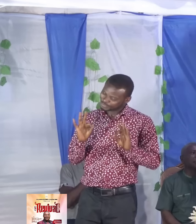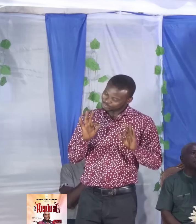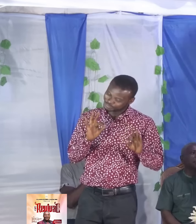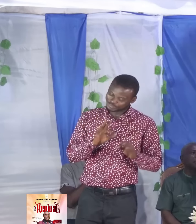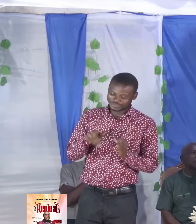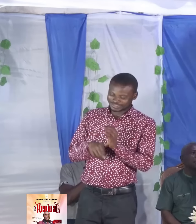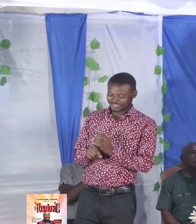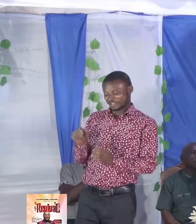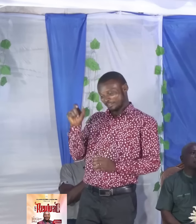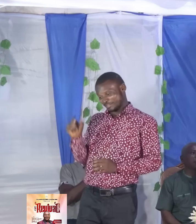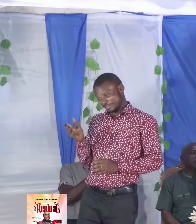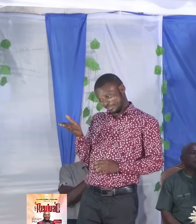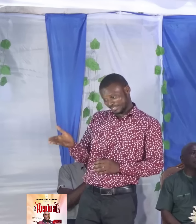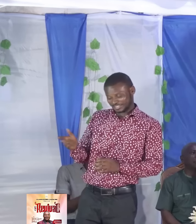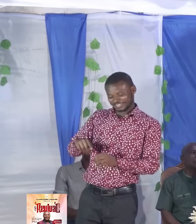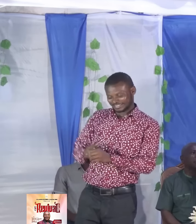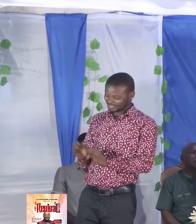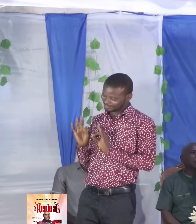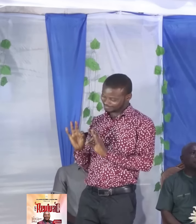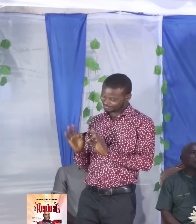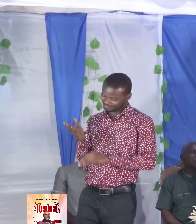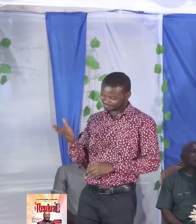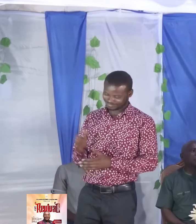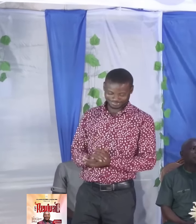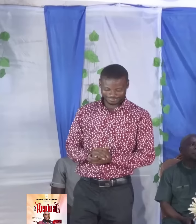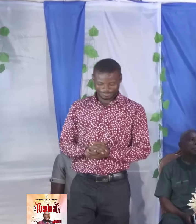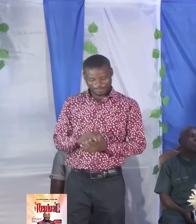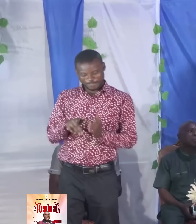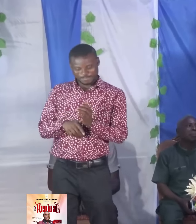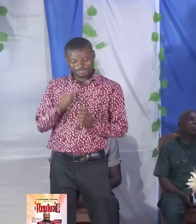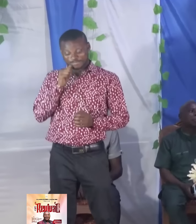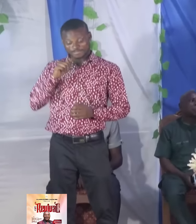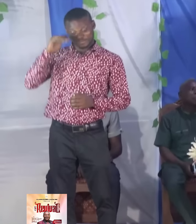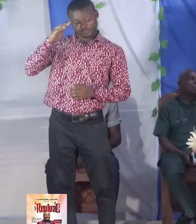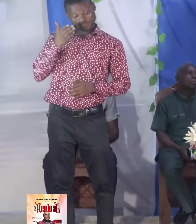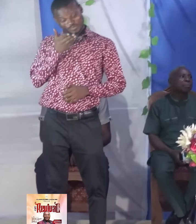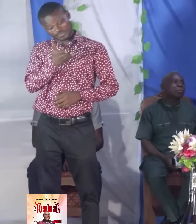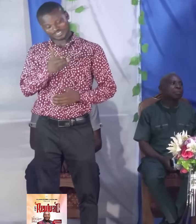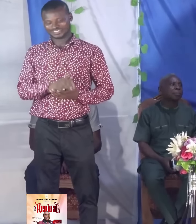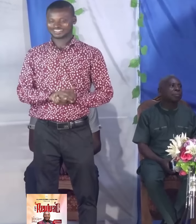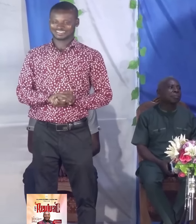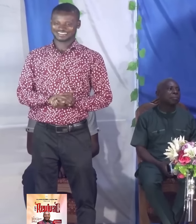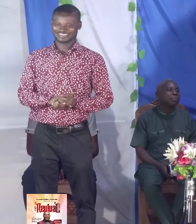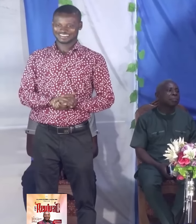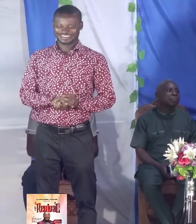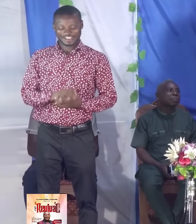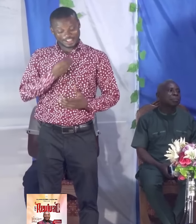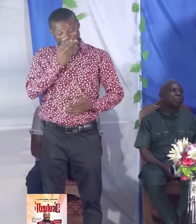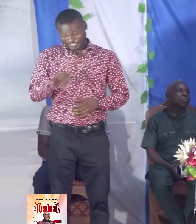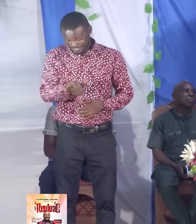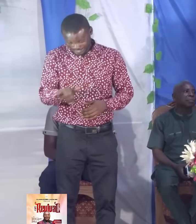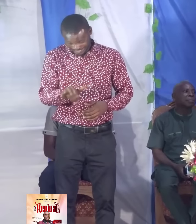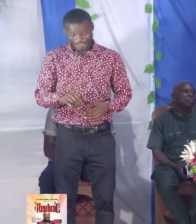ho no na ma me no wa ye choba no abrante no kasa sa se me wie ye pa ma me sa me su me hu da da won